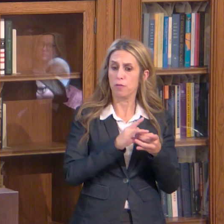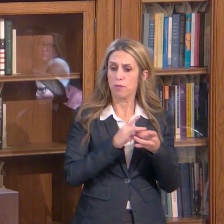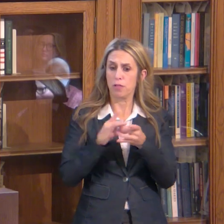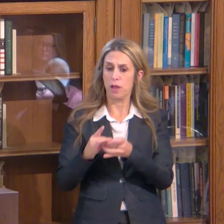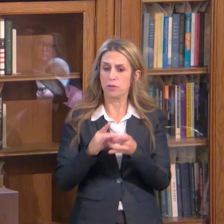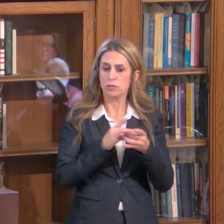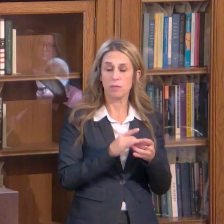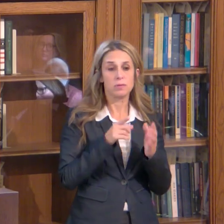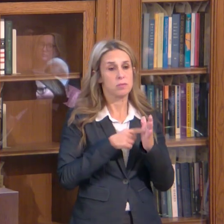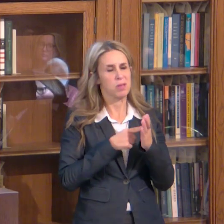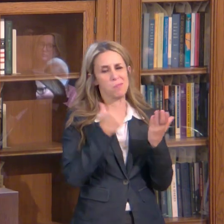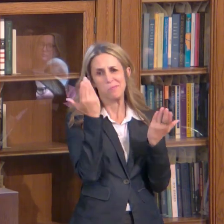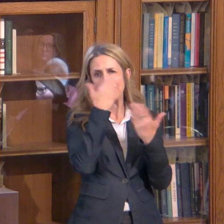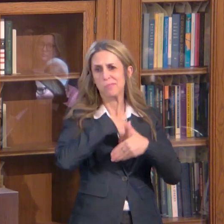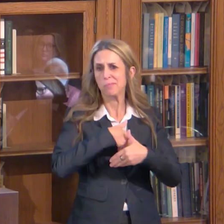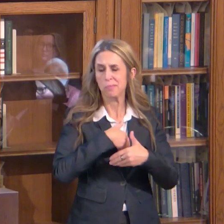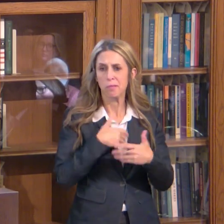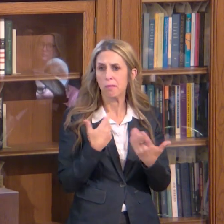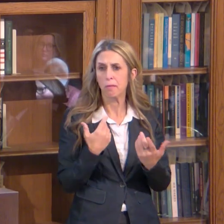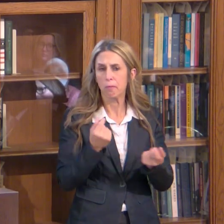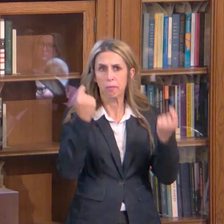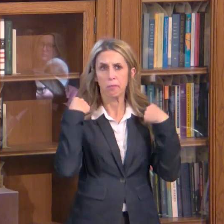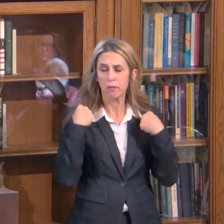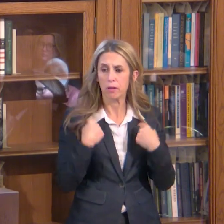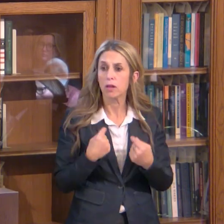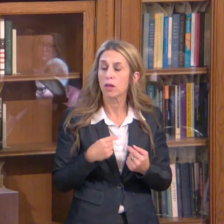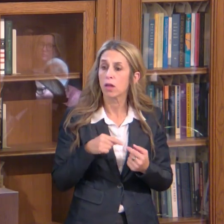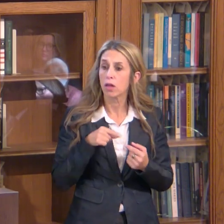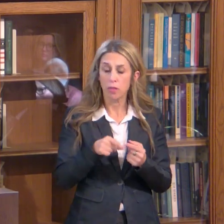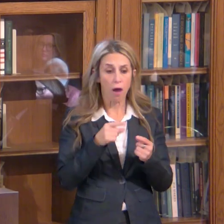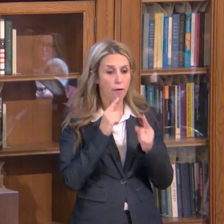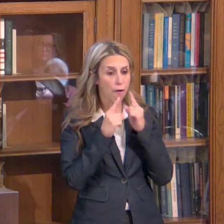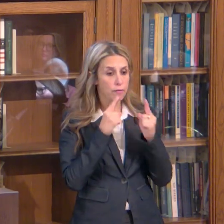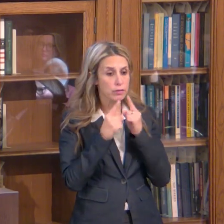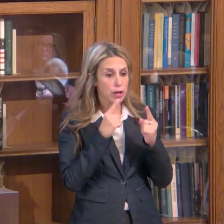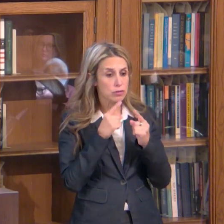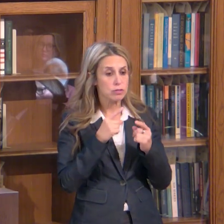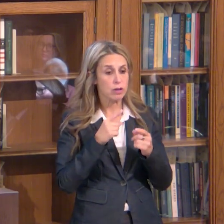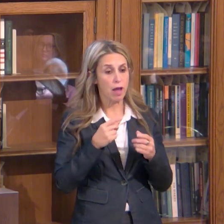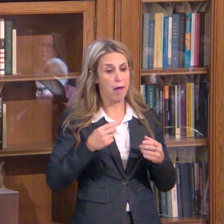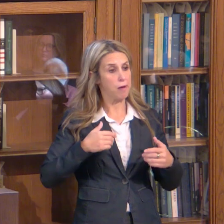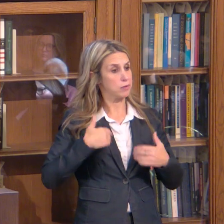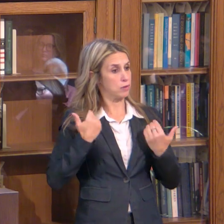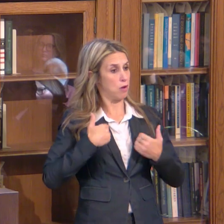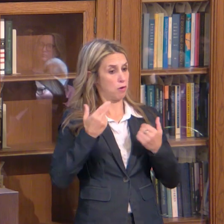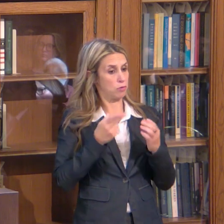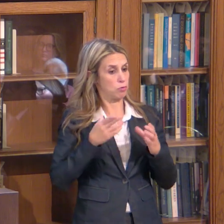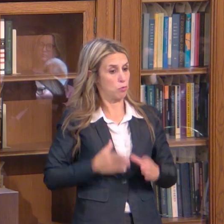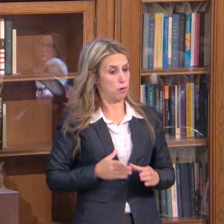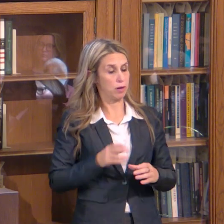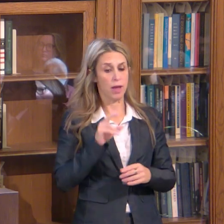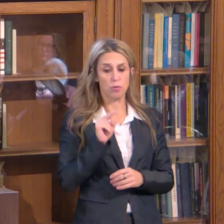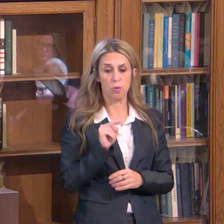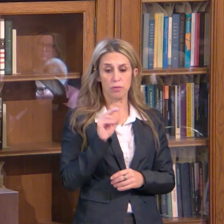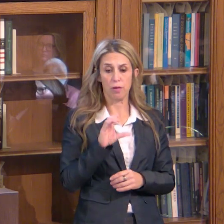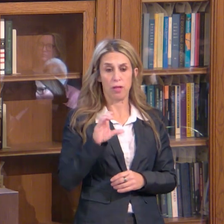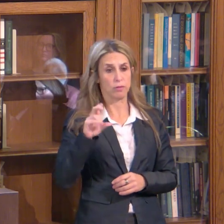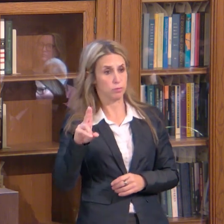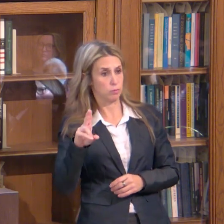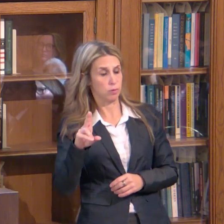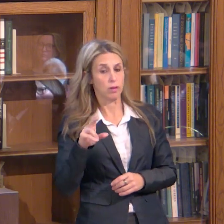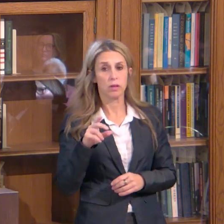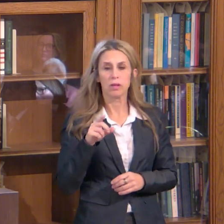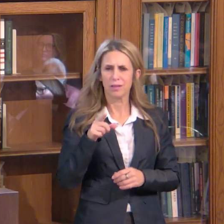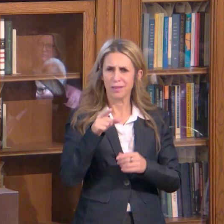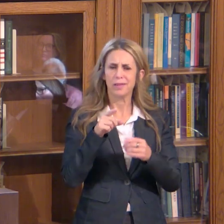unseen unheard and that is these informal conversations he had as a young historian at North Carolina Central in the stats